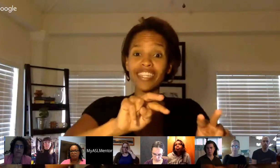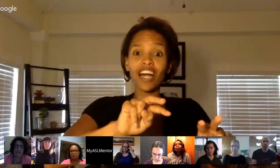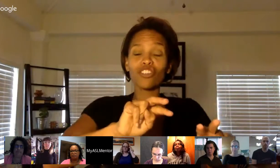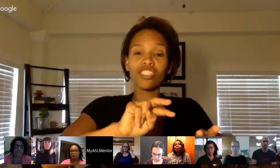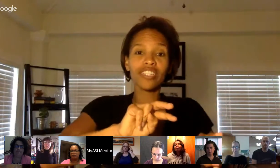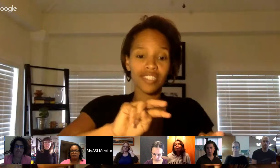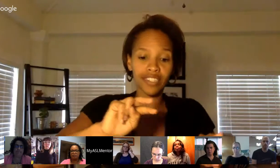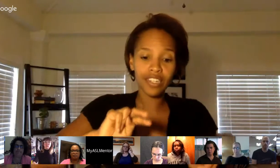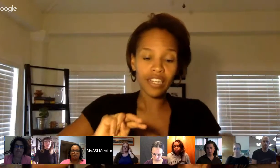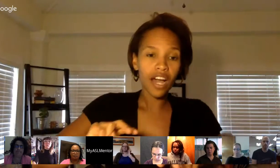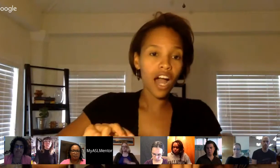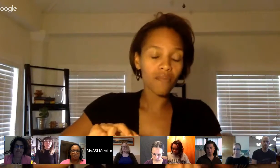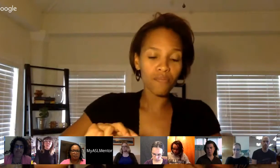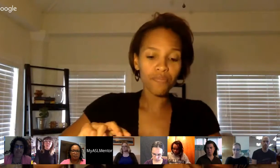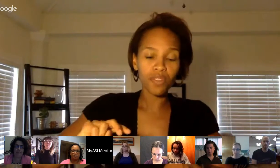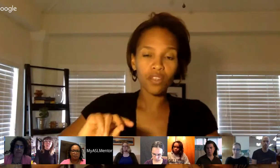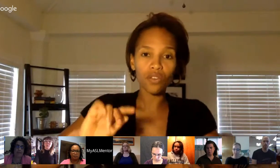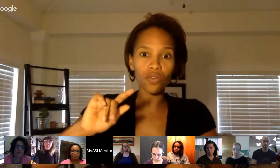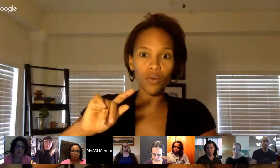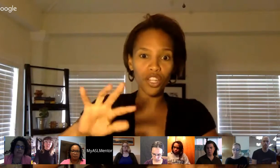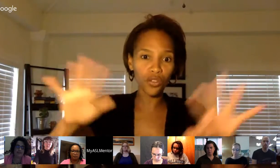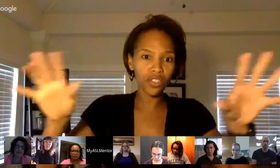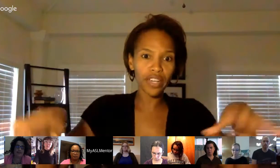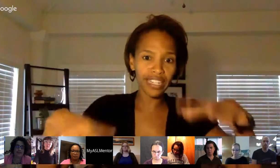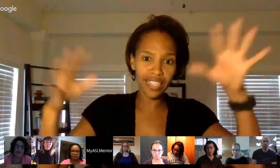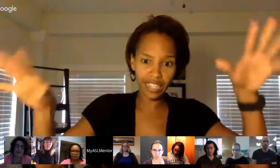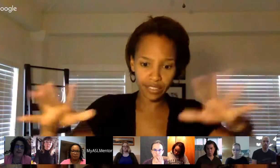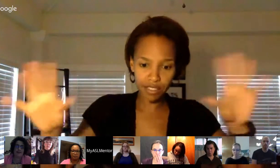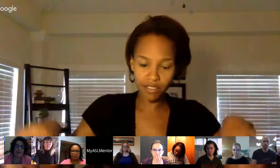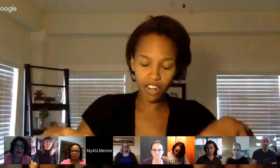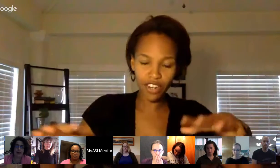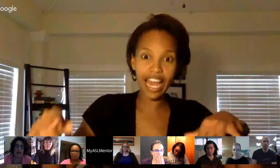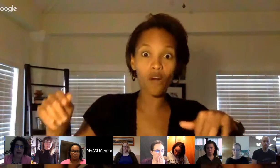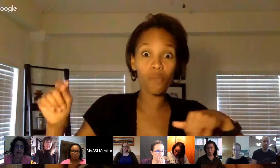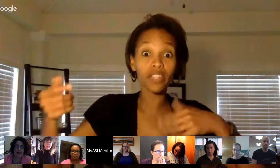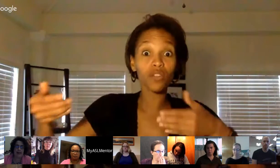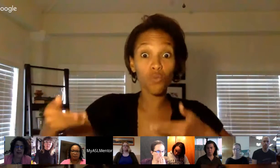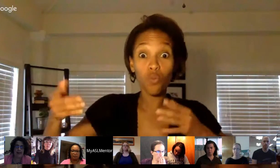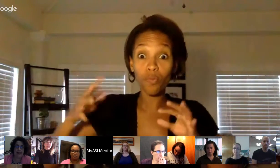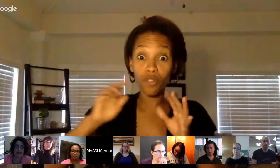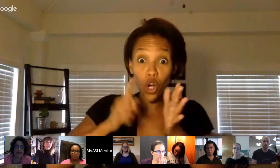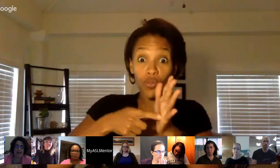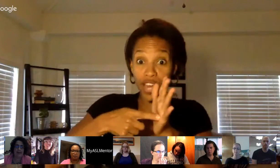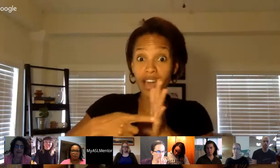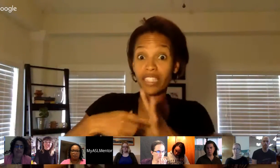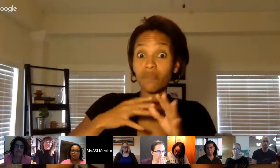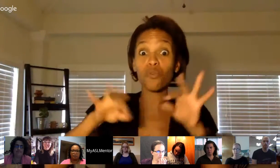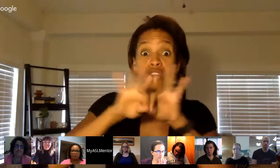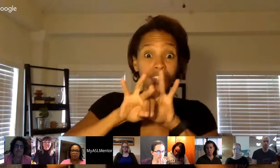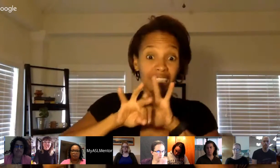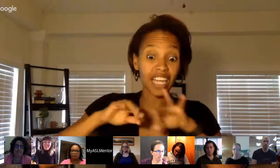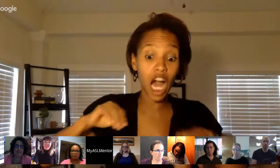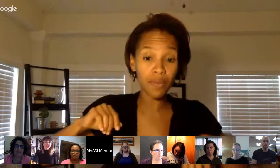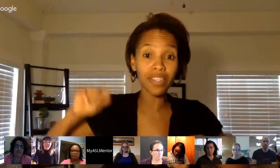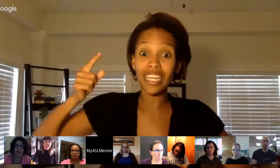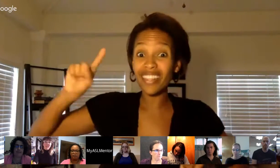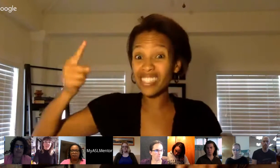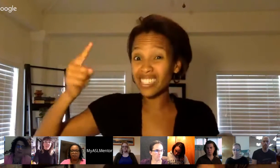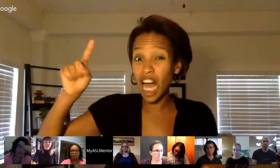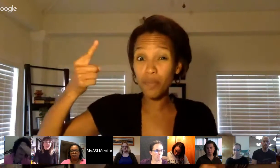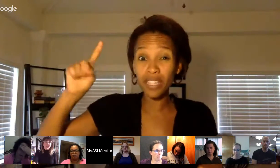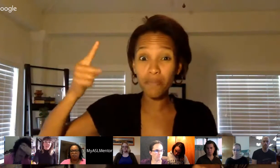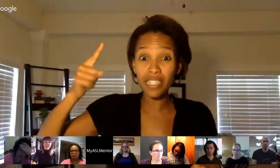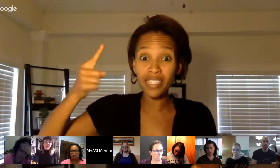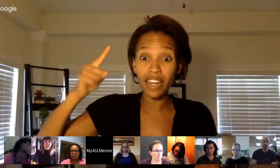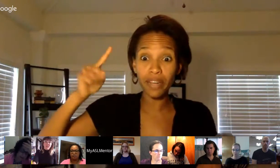again and see how she does it. When you get a second, not right now, but note that it's important because it's common. This